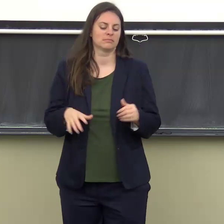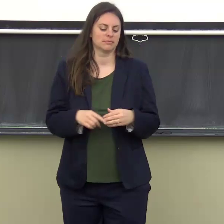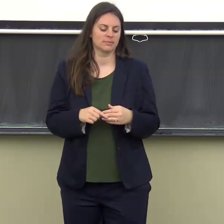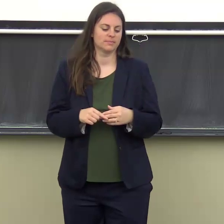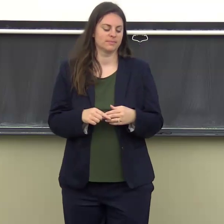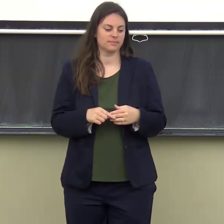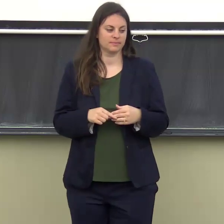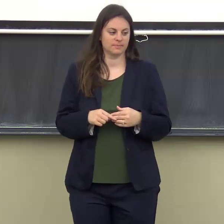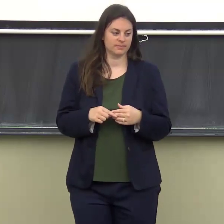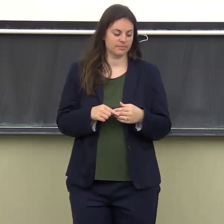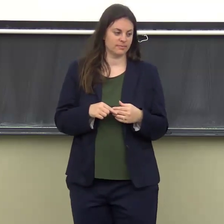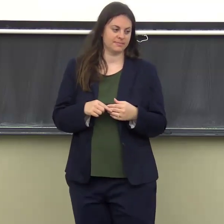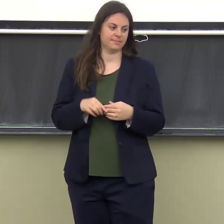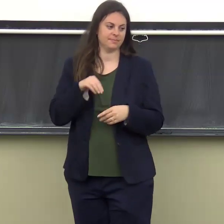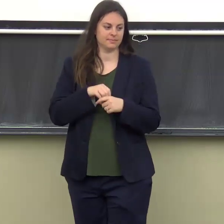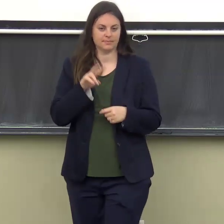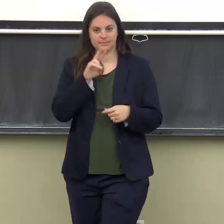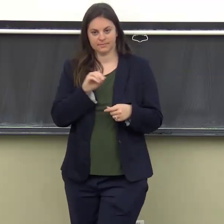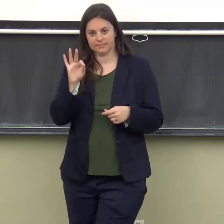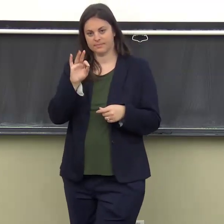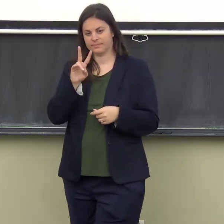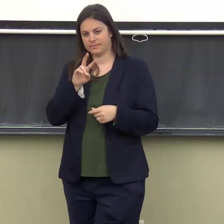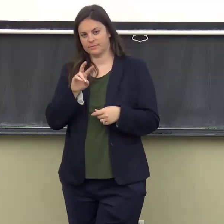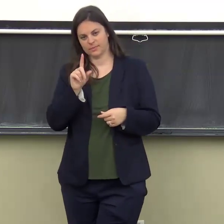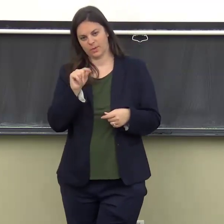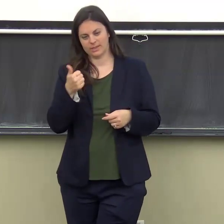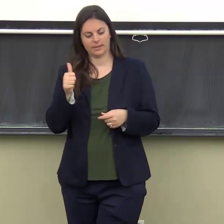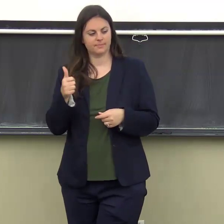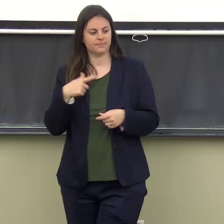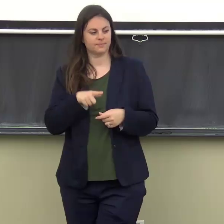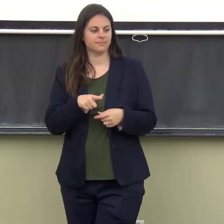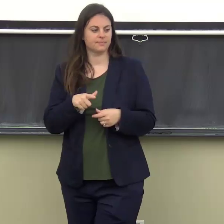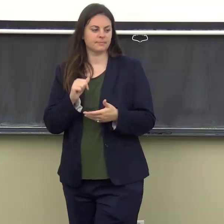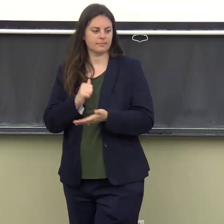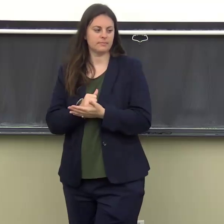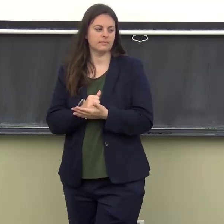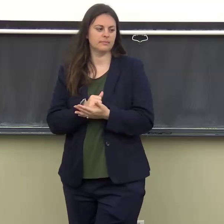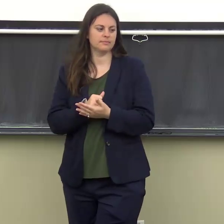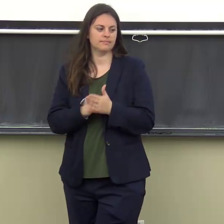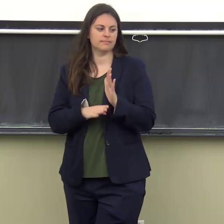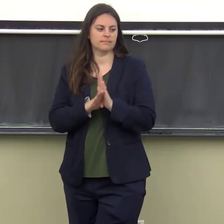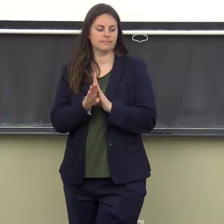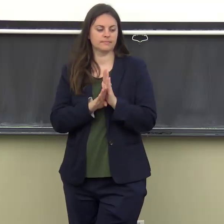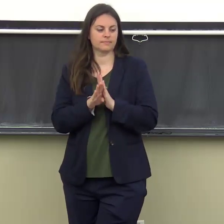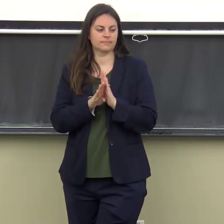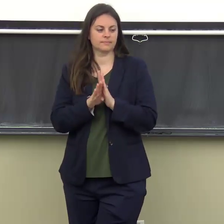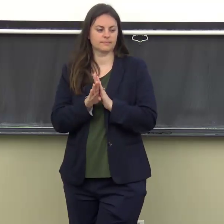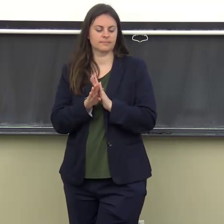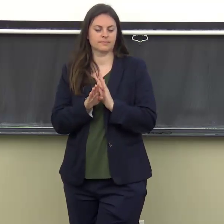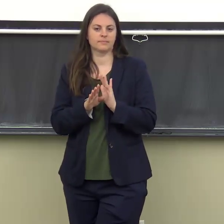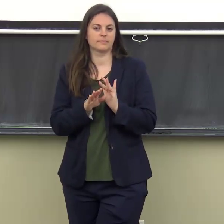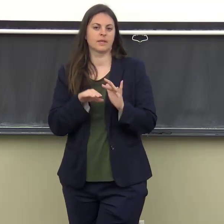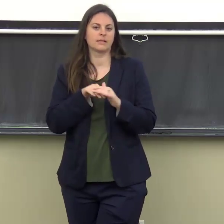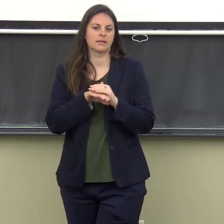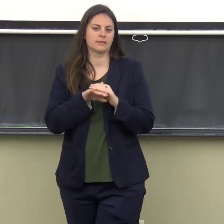in 2009, 2010, we created, or we helped to develop these accessibility